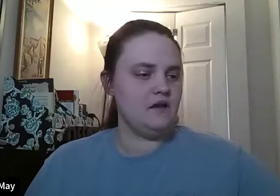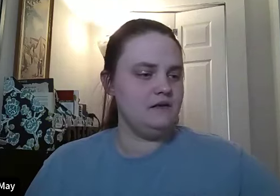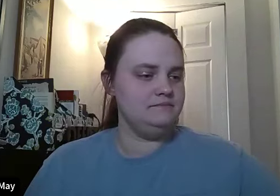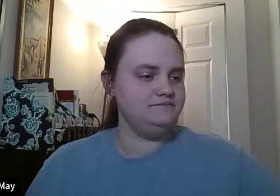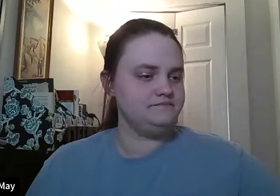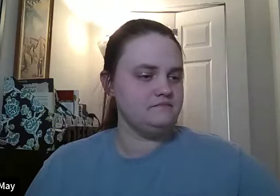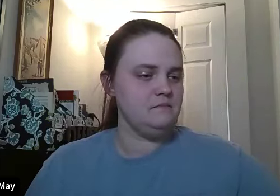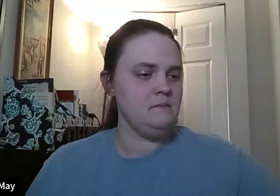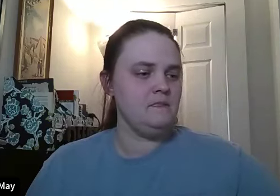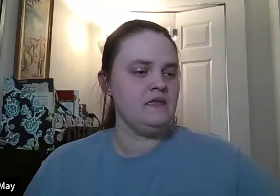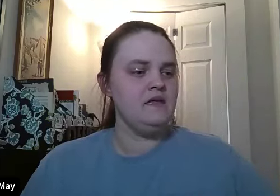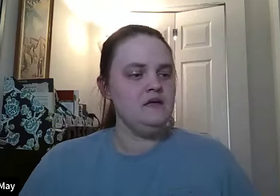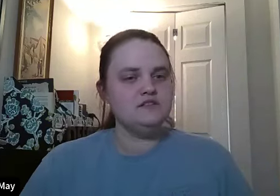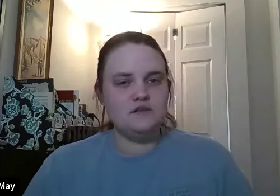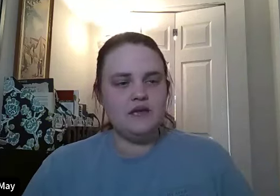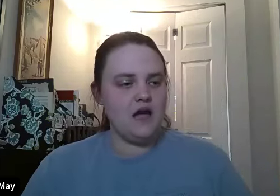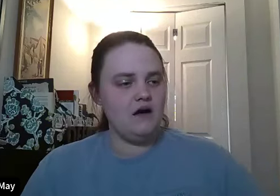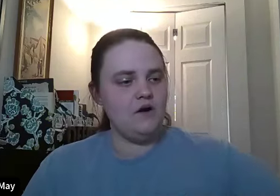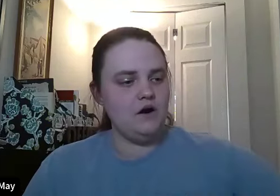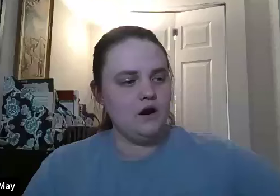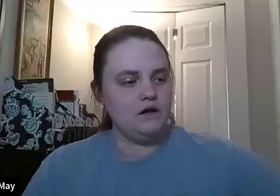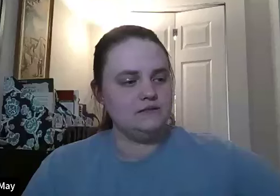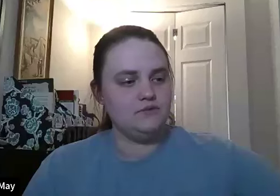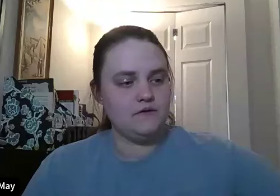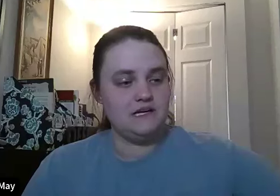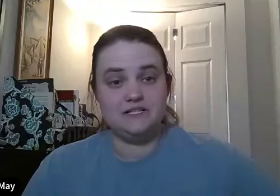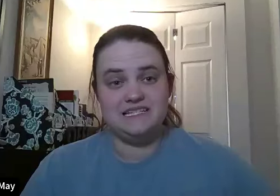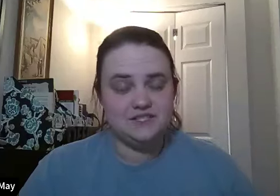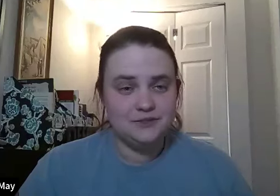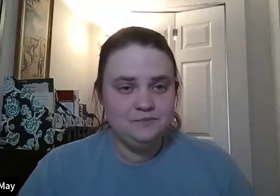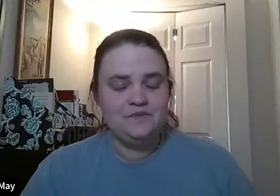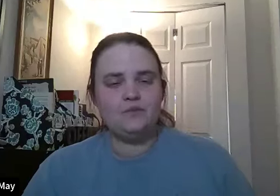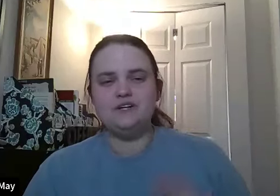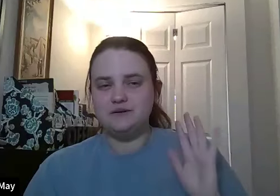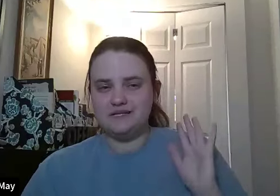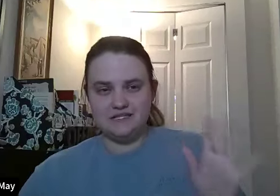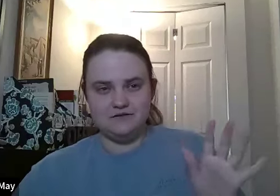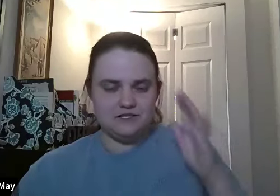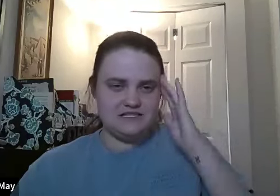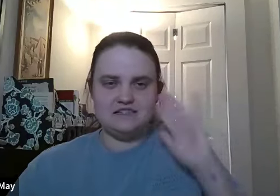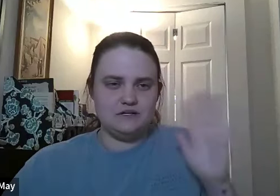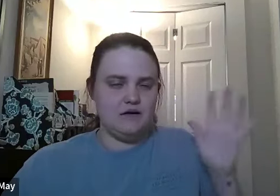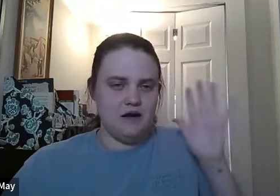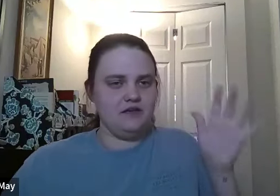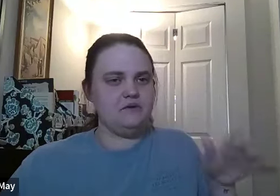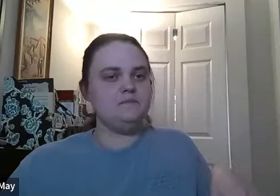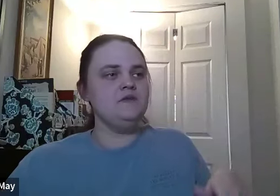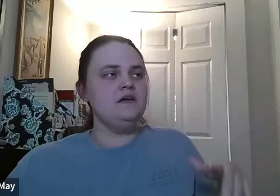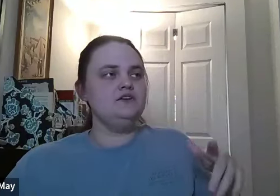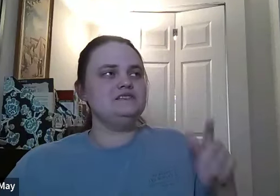Okay. So then we have our brother and our sister. We're going to start with sister first because that's always how I think of it. Your